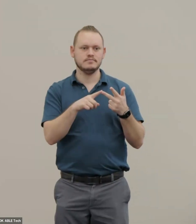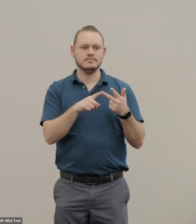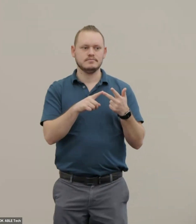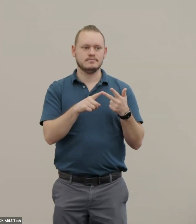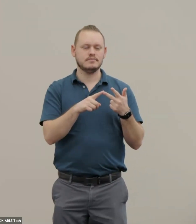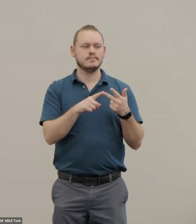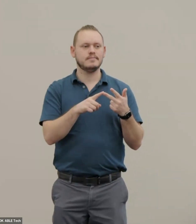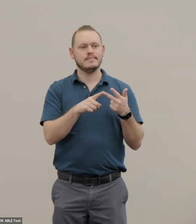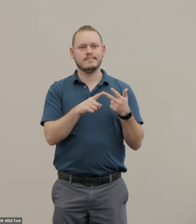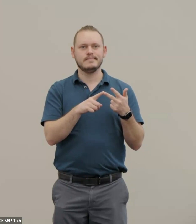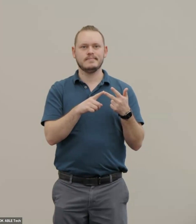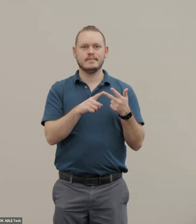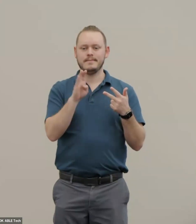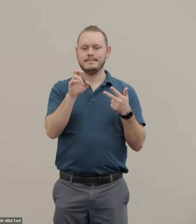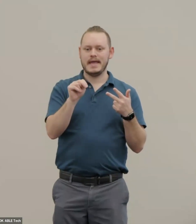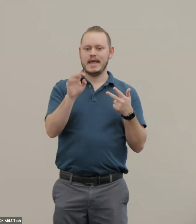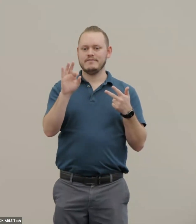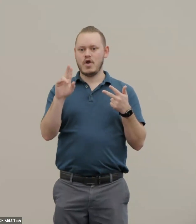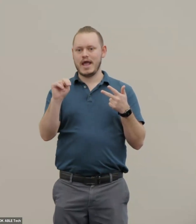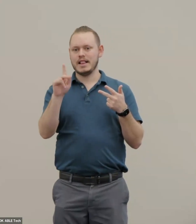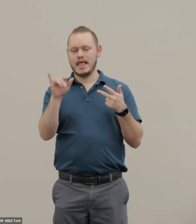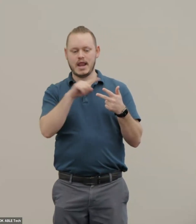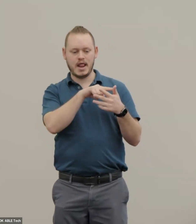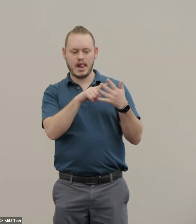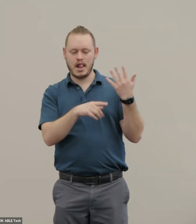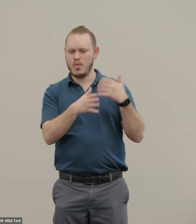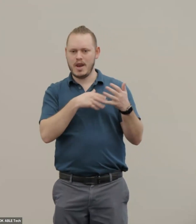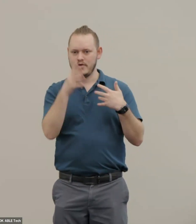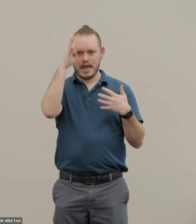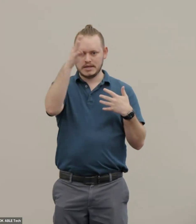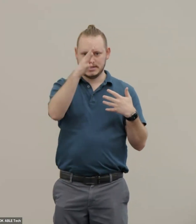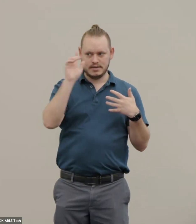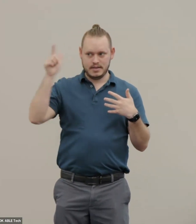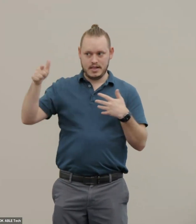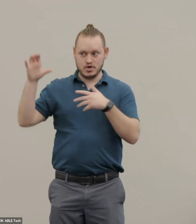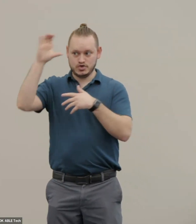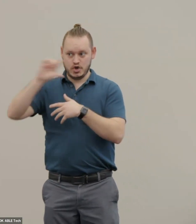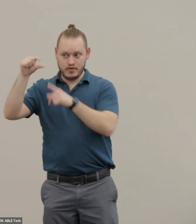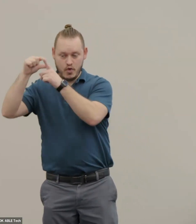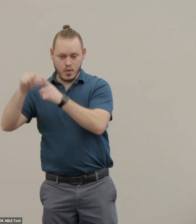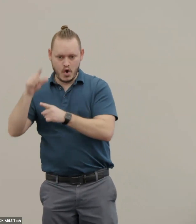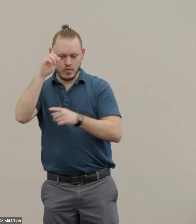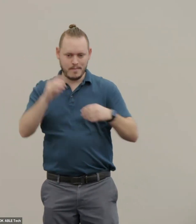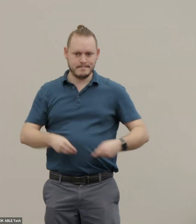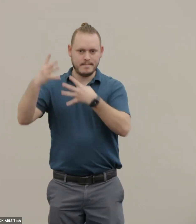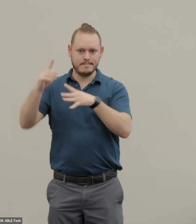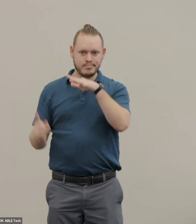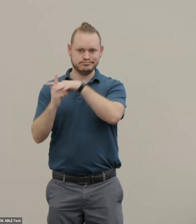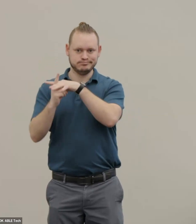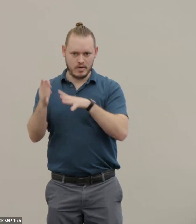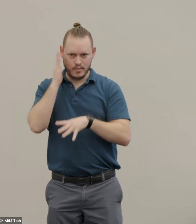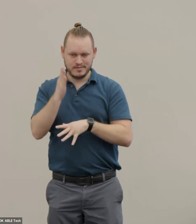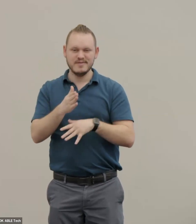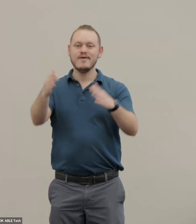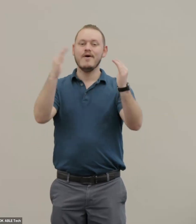Philadelphia, Ben Franklin, whatever makes sense, I can add that in there. You can also add a